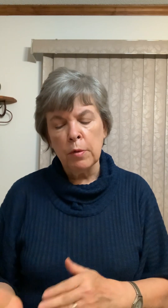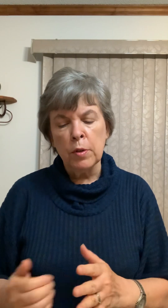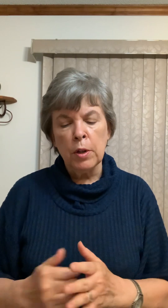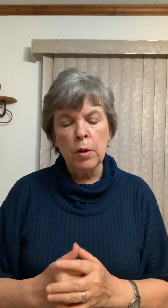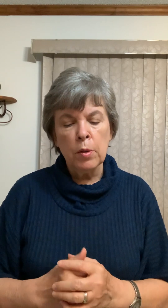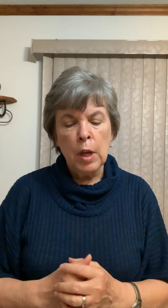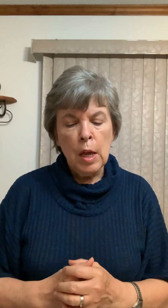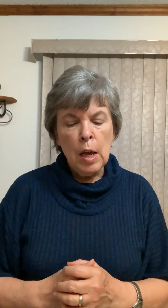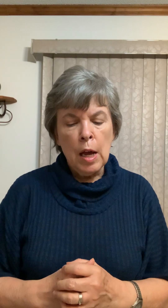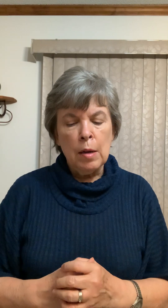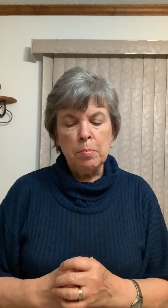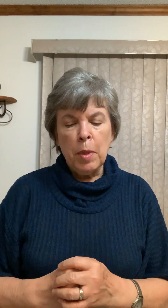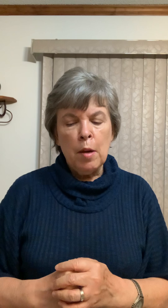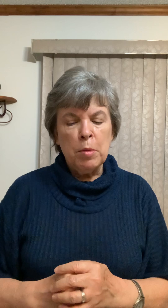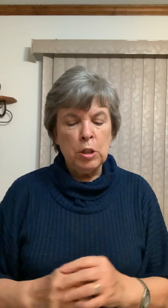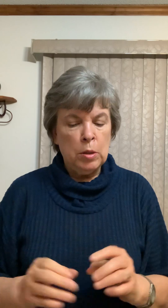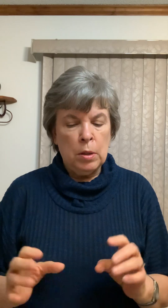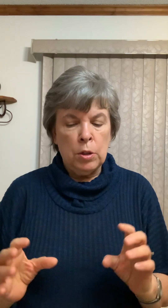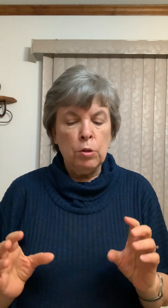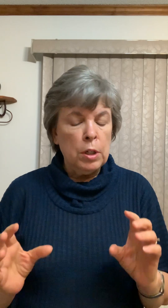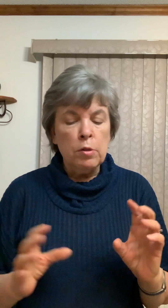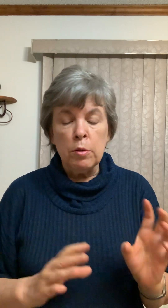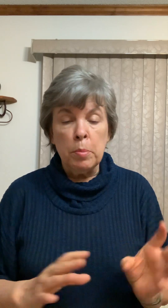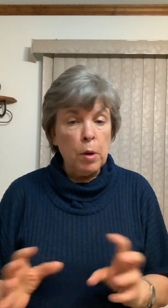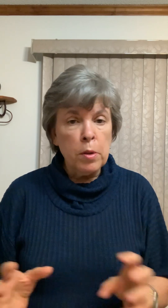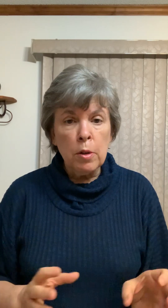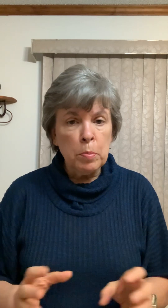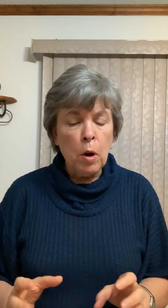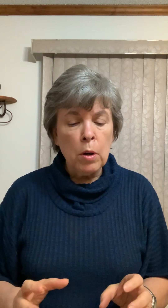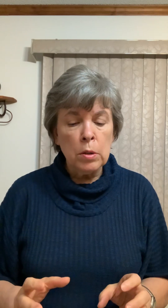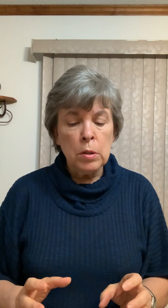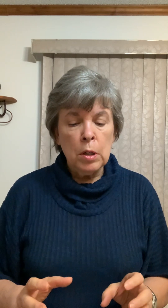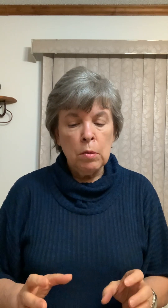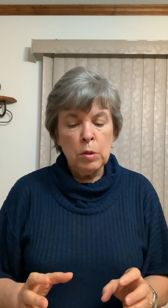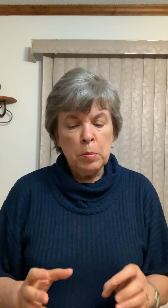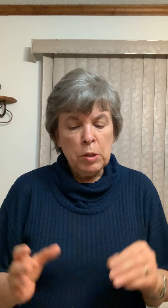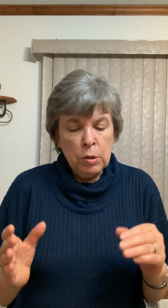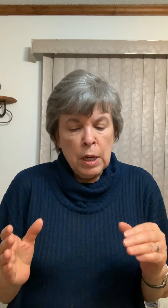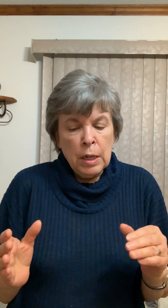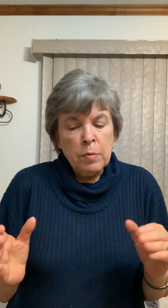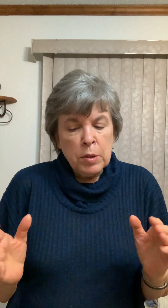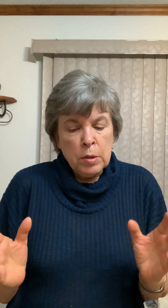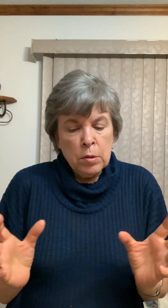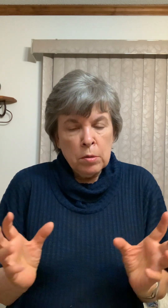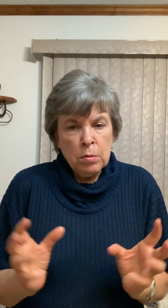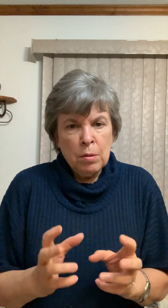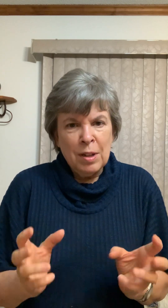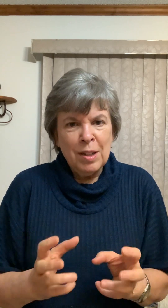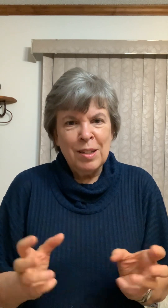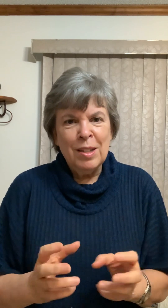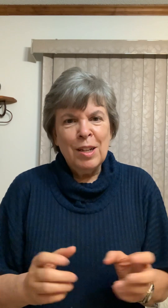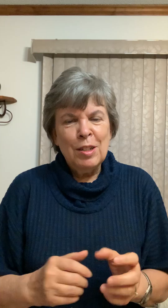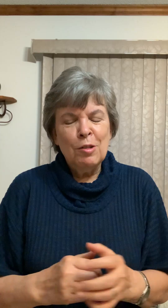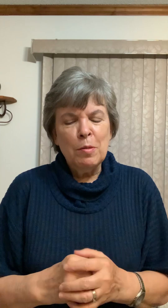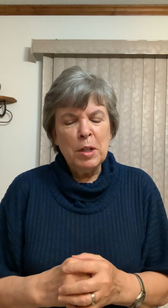the earth. But just, you can either do both of those parts, which means you kind of have to do them in a